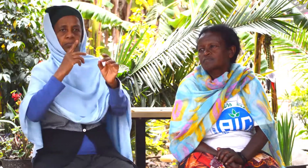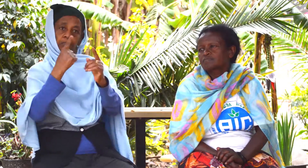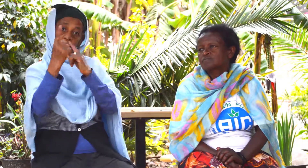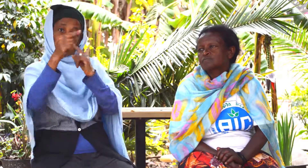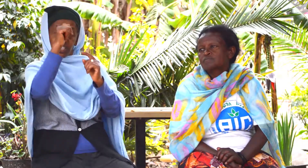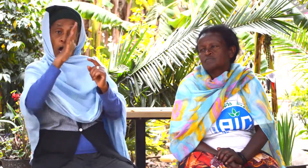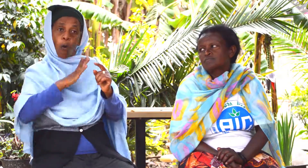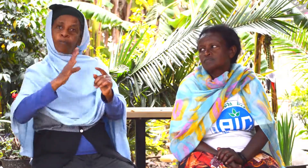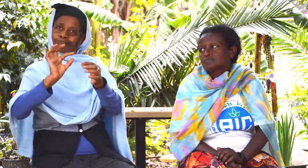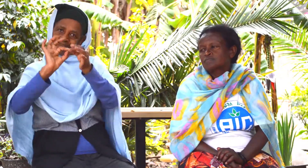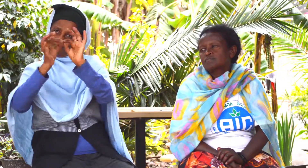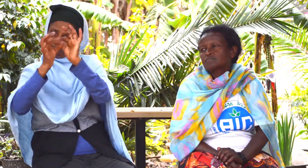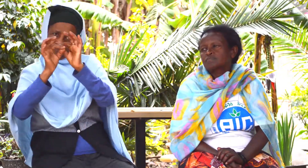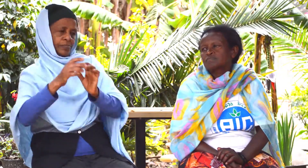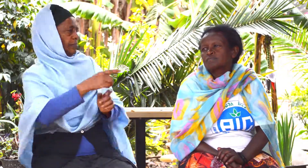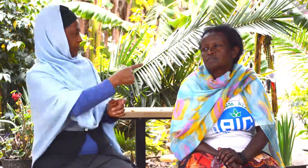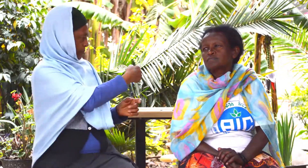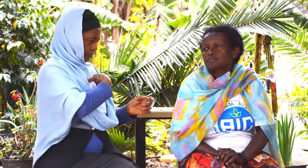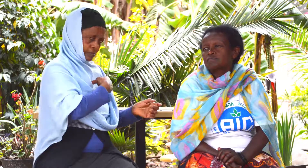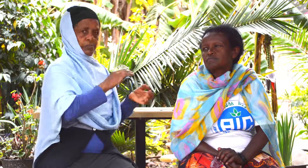communicate. I translate for her.